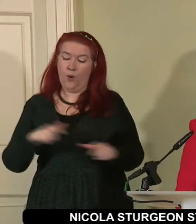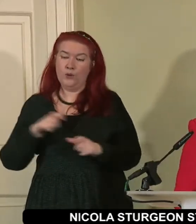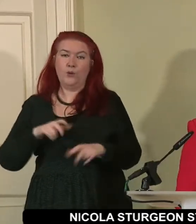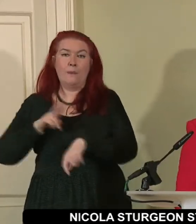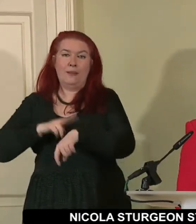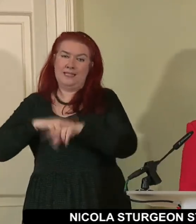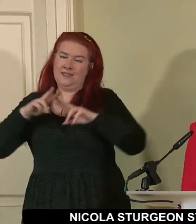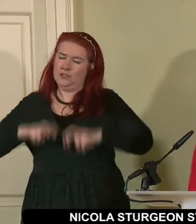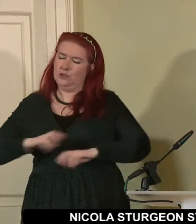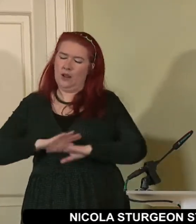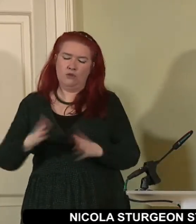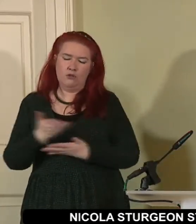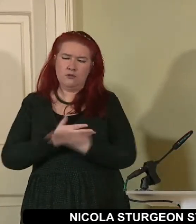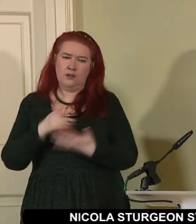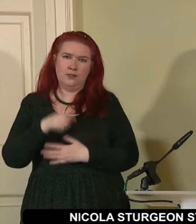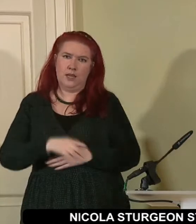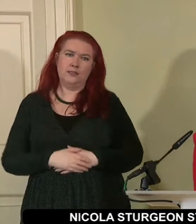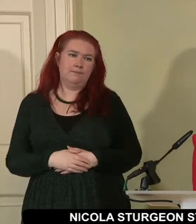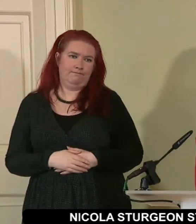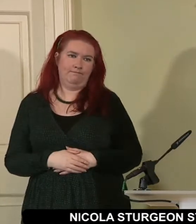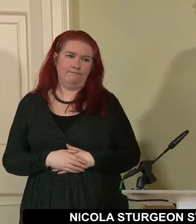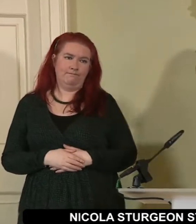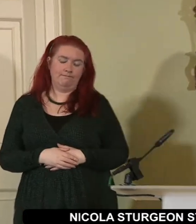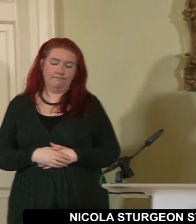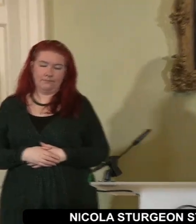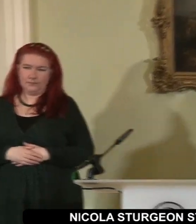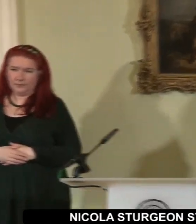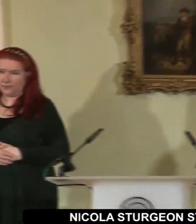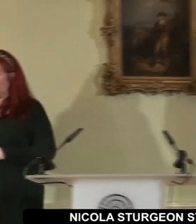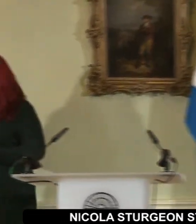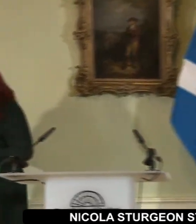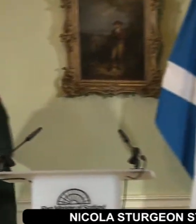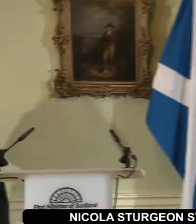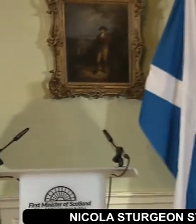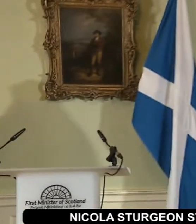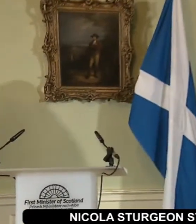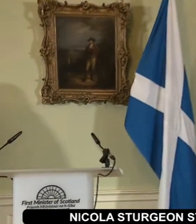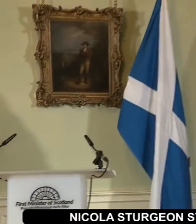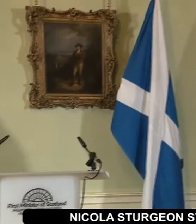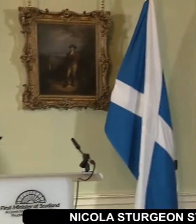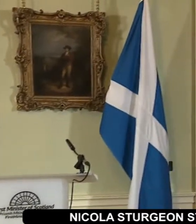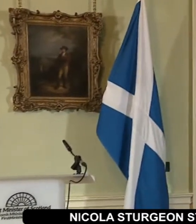police investigation. I wouldn't do that on any issue, and I'm not going to do it now. Thank you.